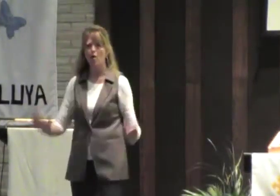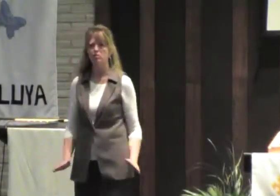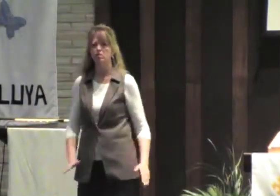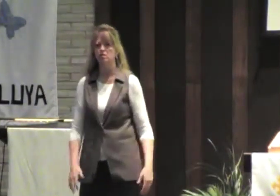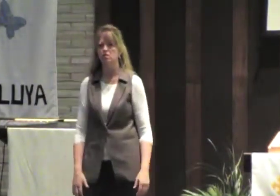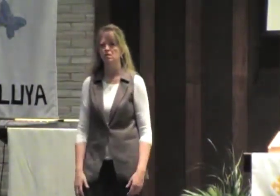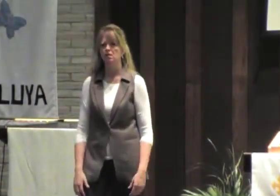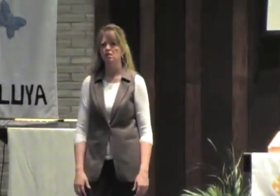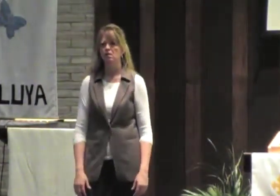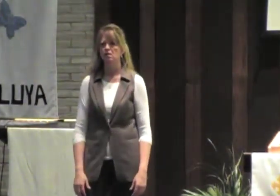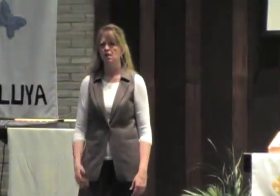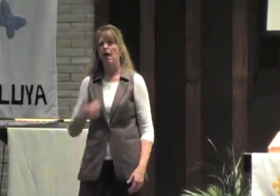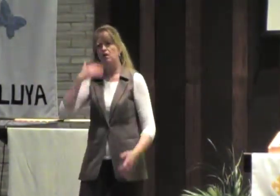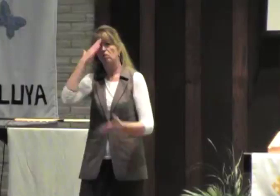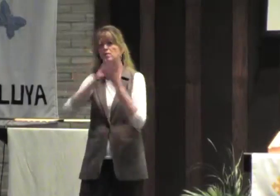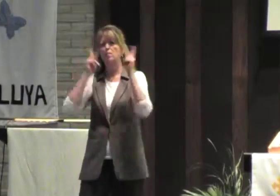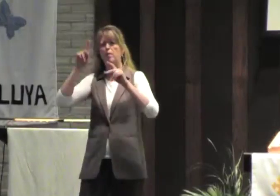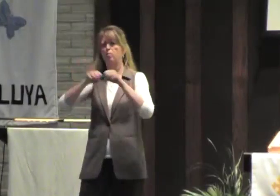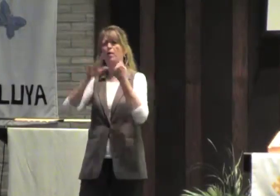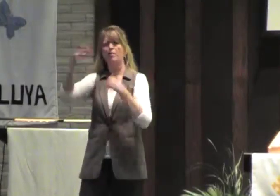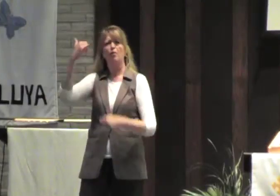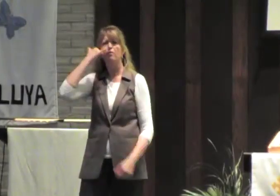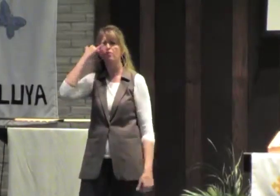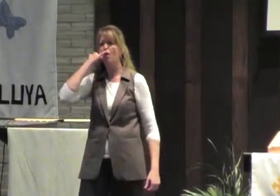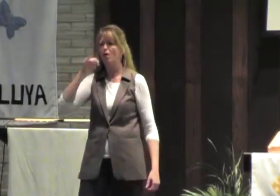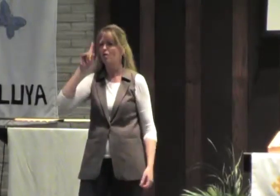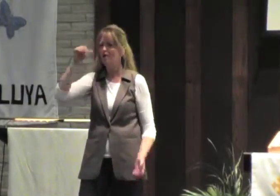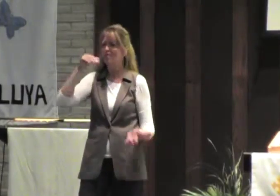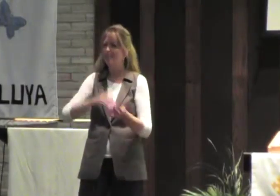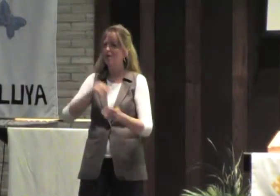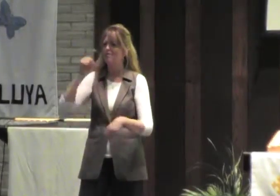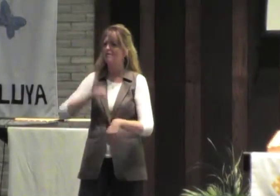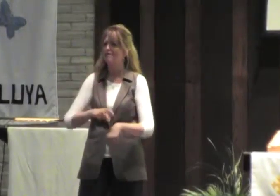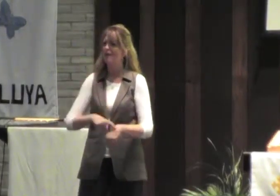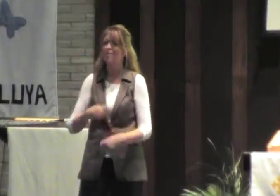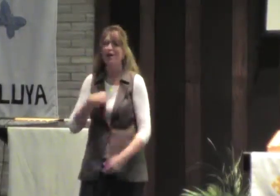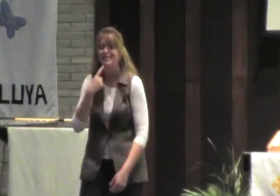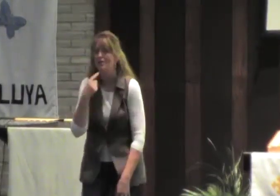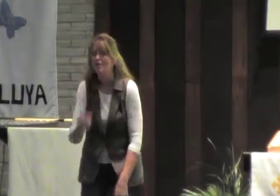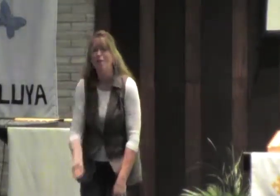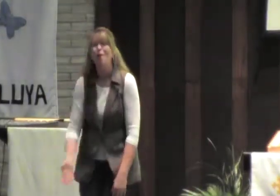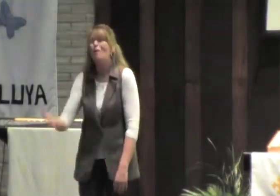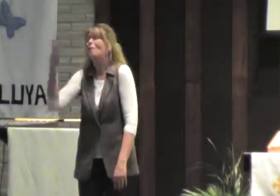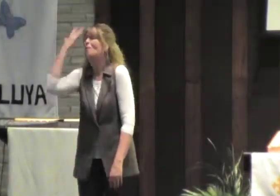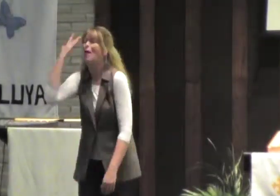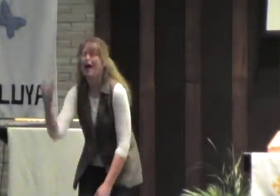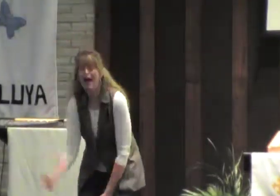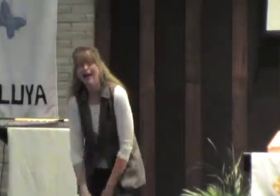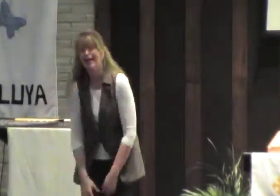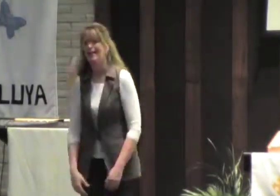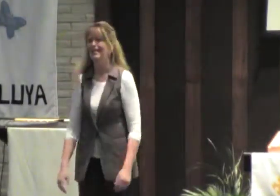breaking your house. I know some people break their phones 1,000 times. I say, why?